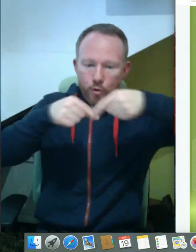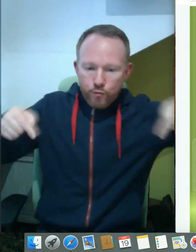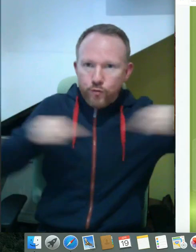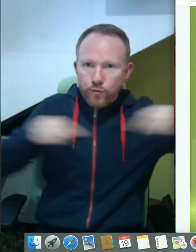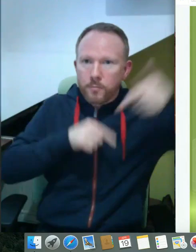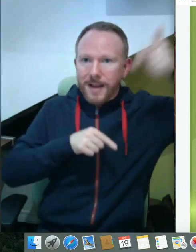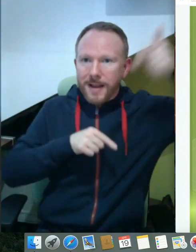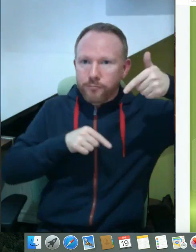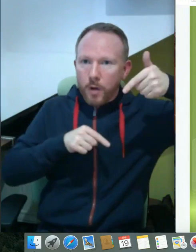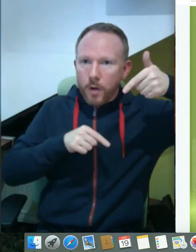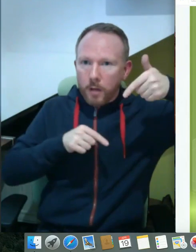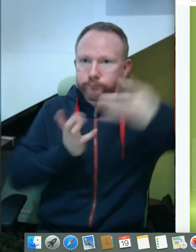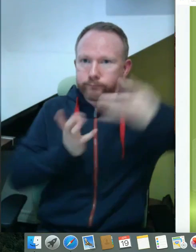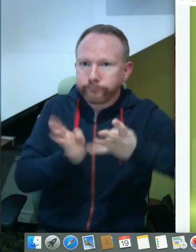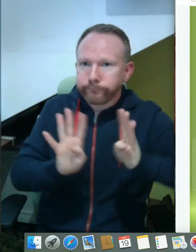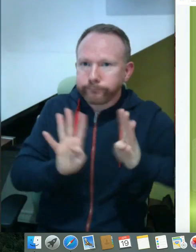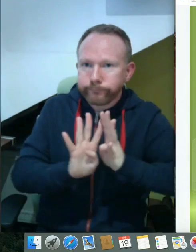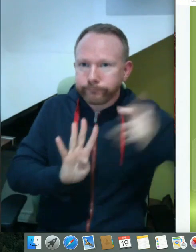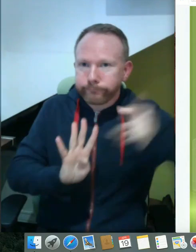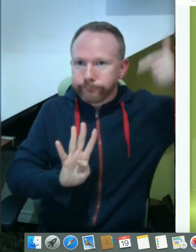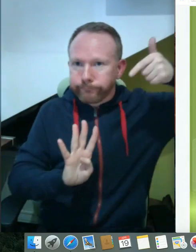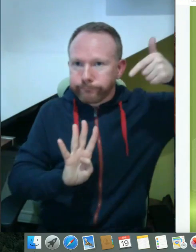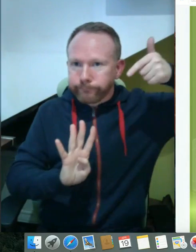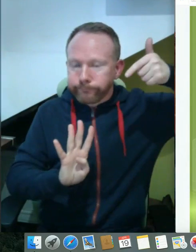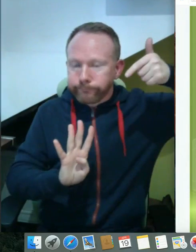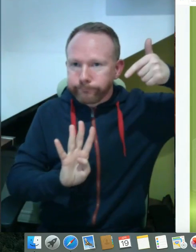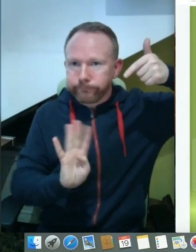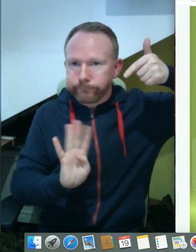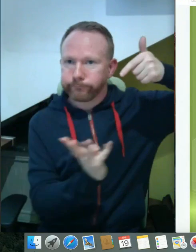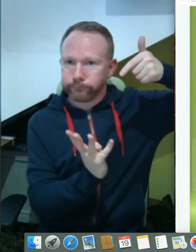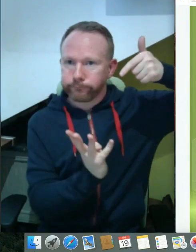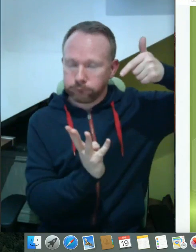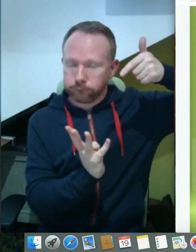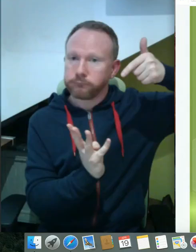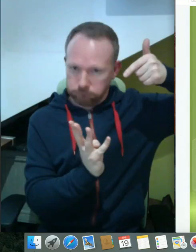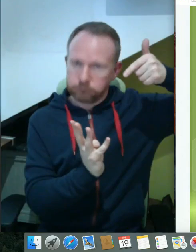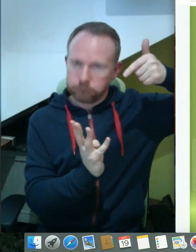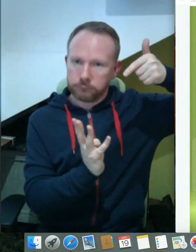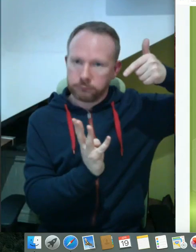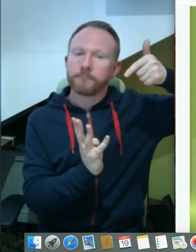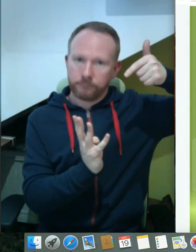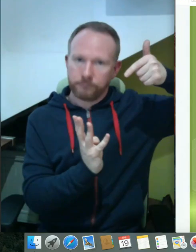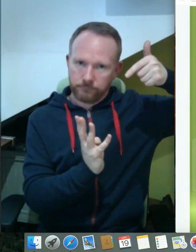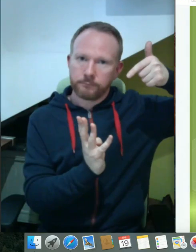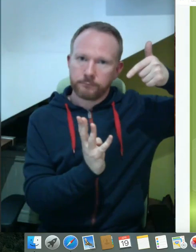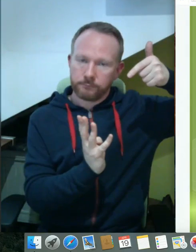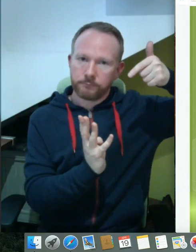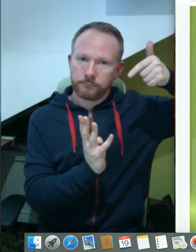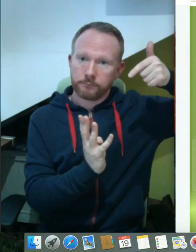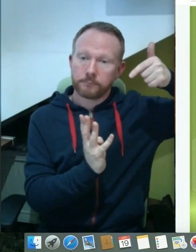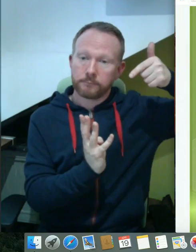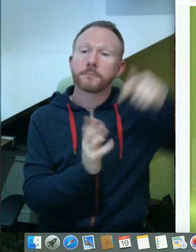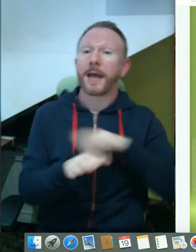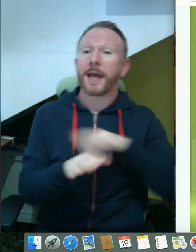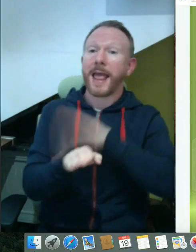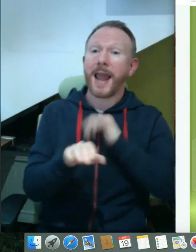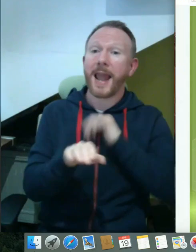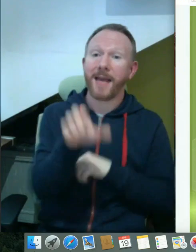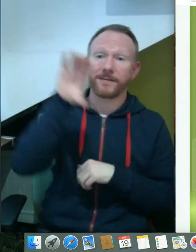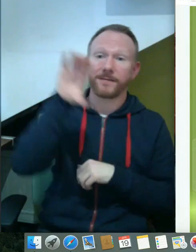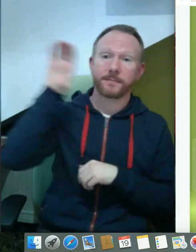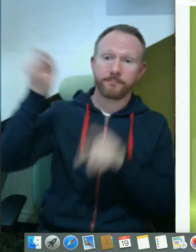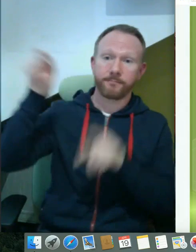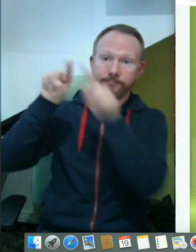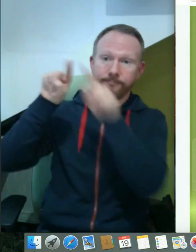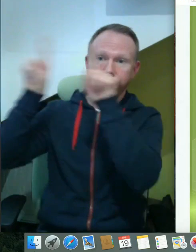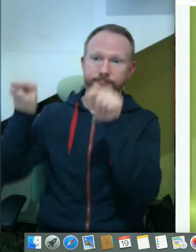every party that's present in the room is on camera. At the top left-hand side of